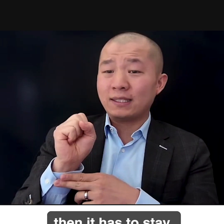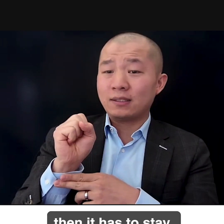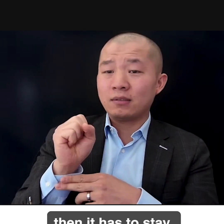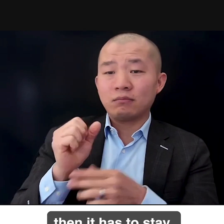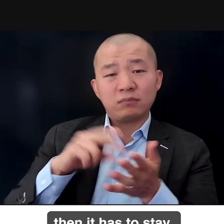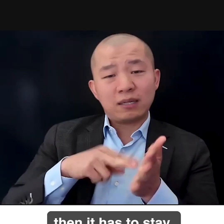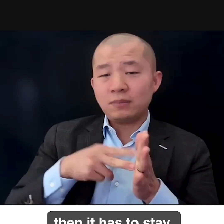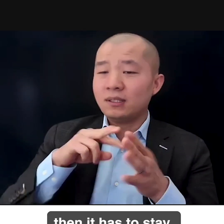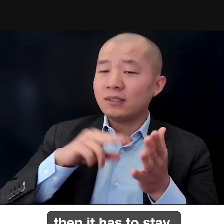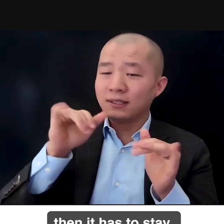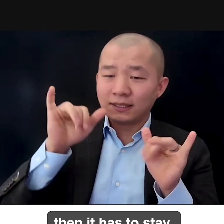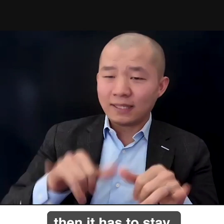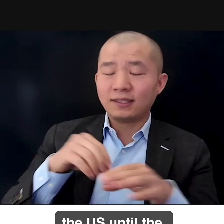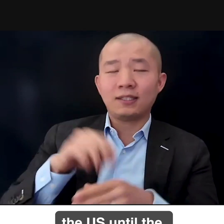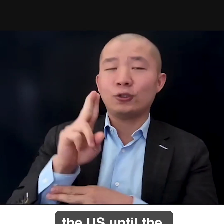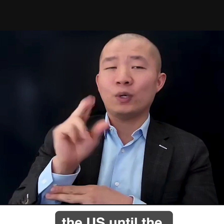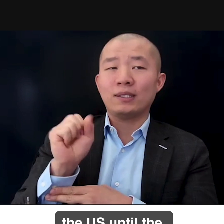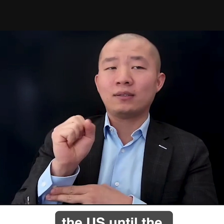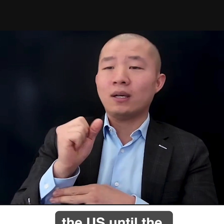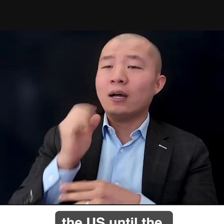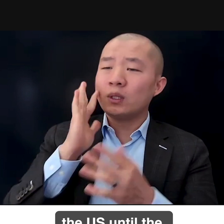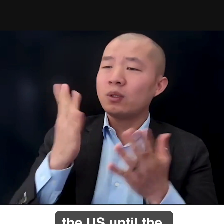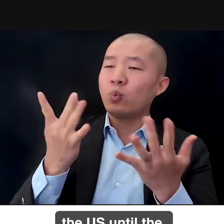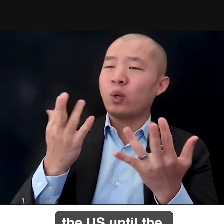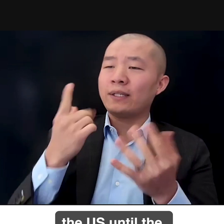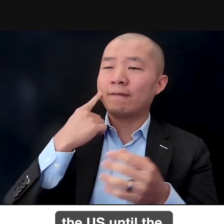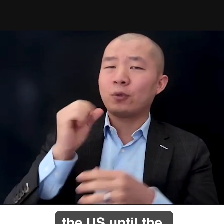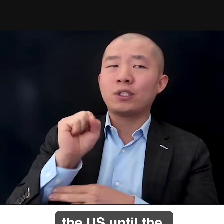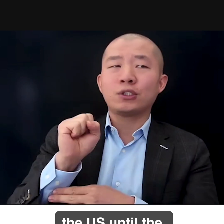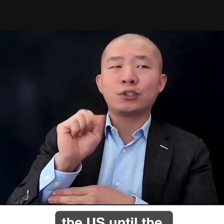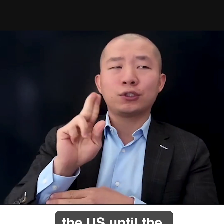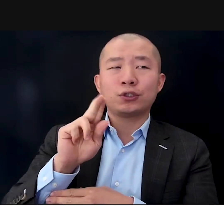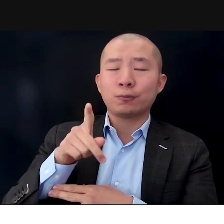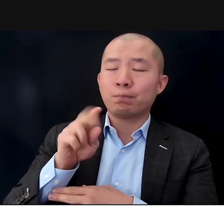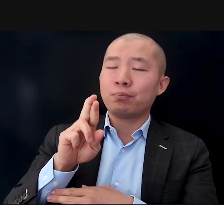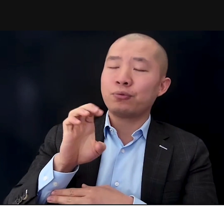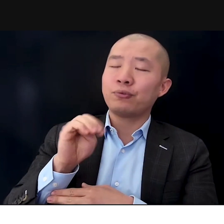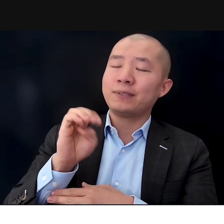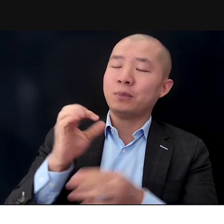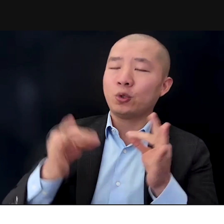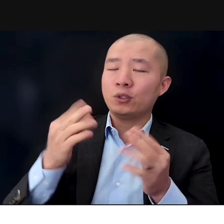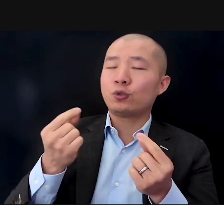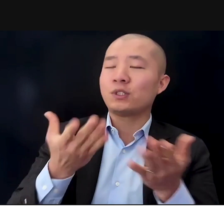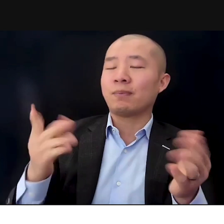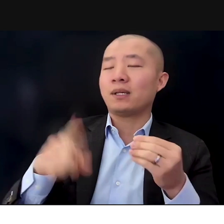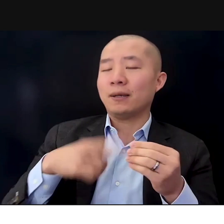has to stay contingent within the U.S. until the Supreme Court does something about it.